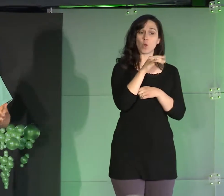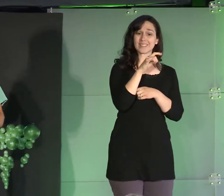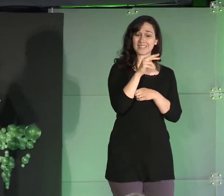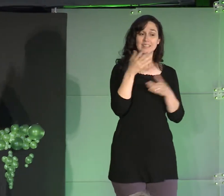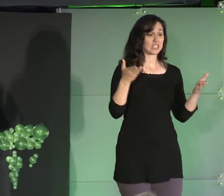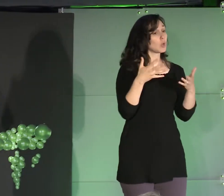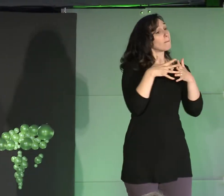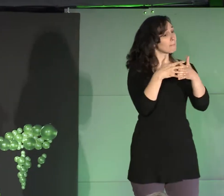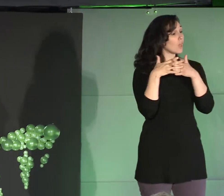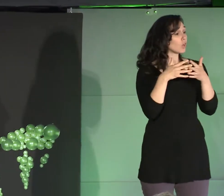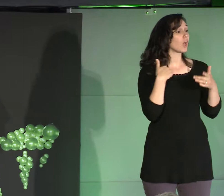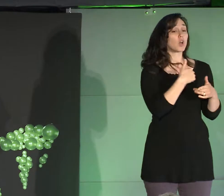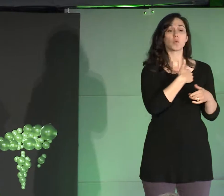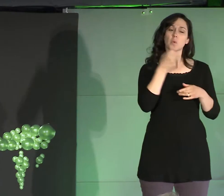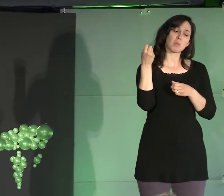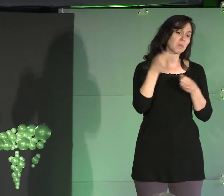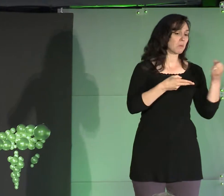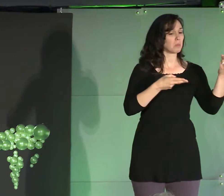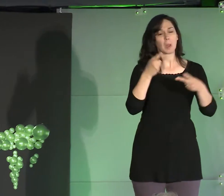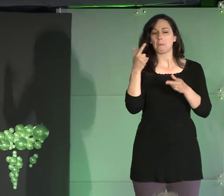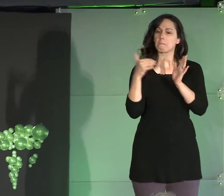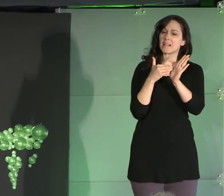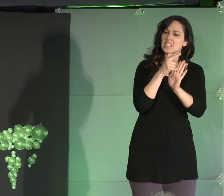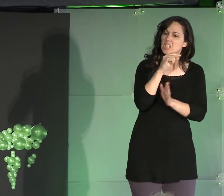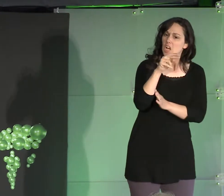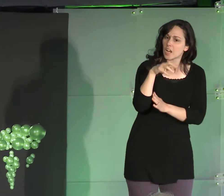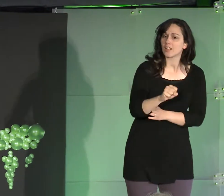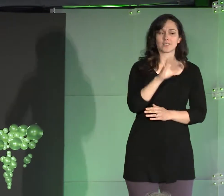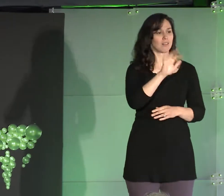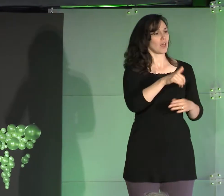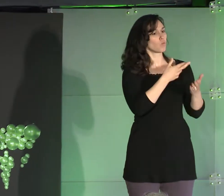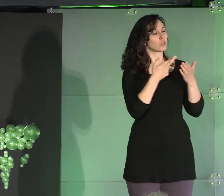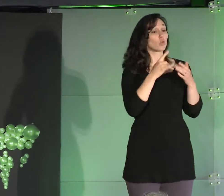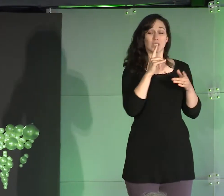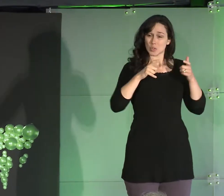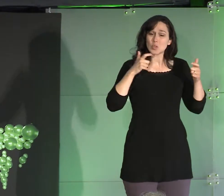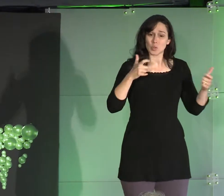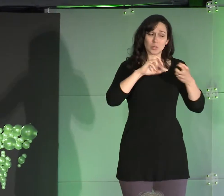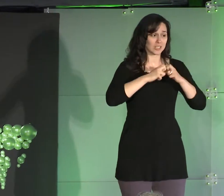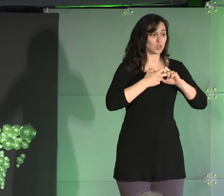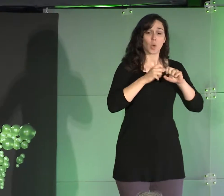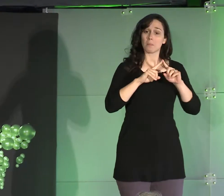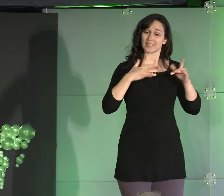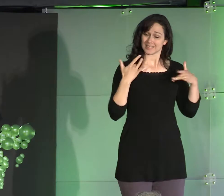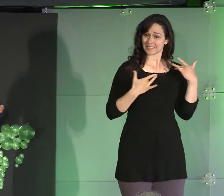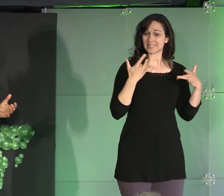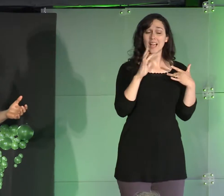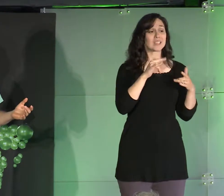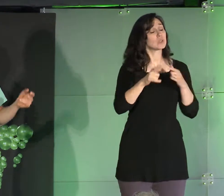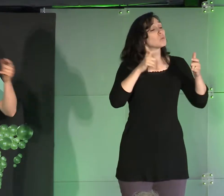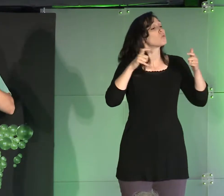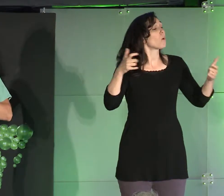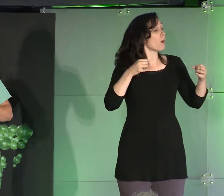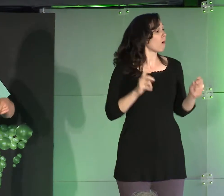America, we're throwing away millions of tons of the same resource. It's a huge issue, but it's also really exciting because there's an enormous